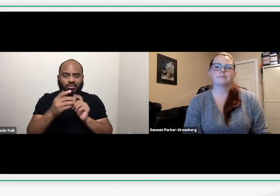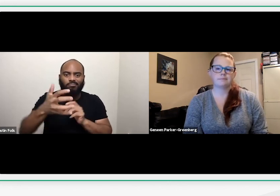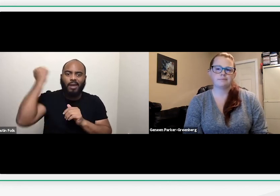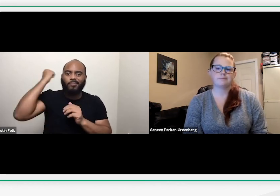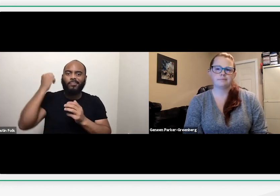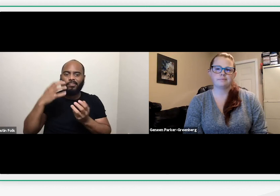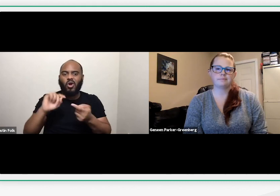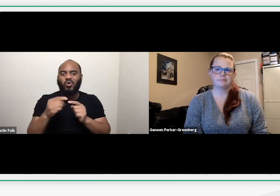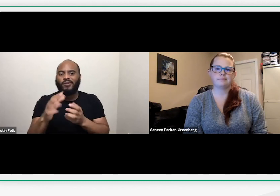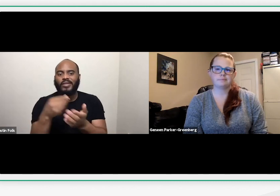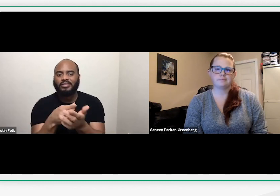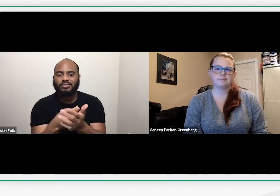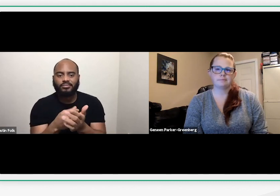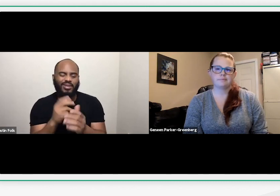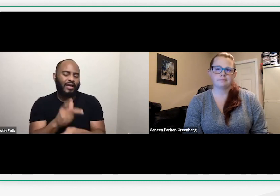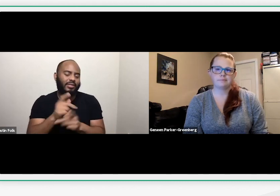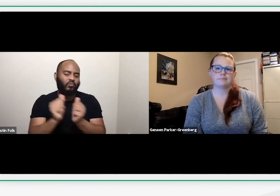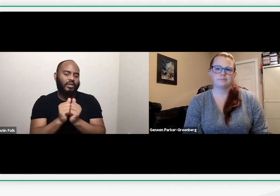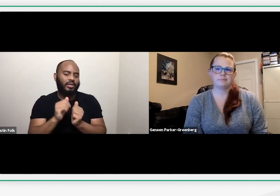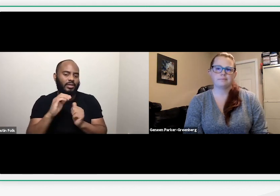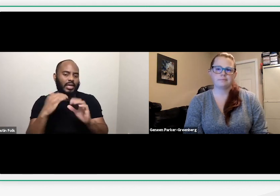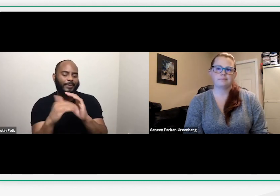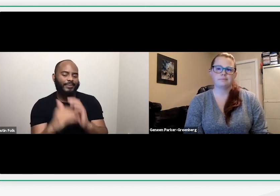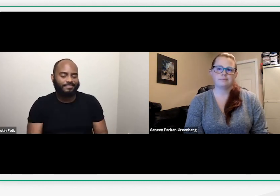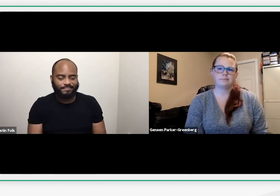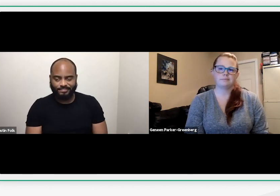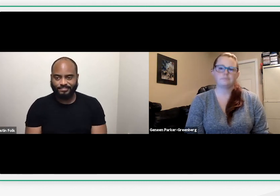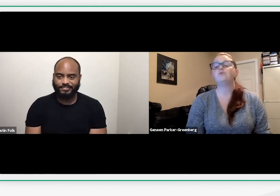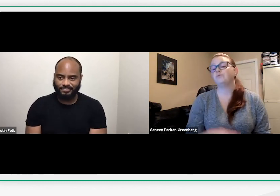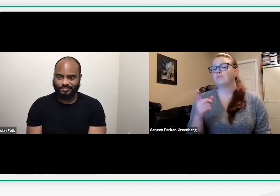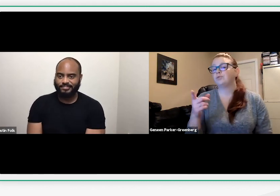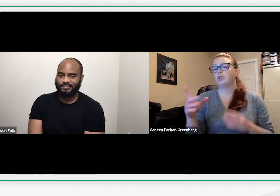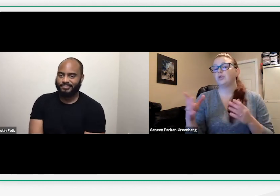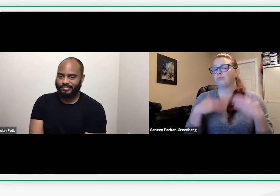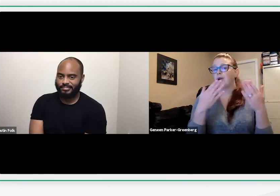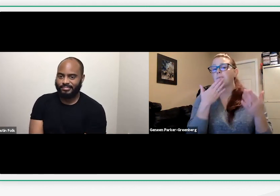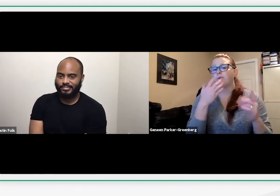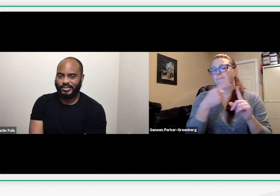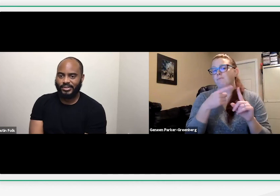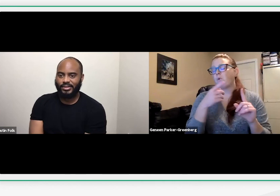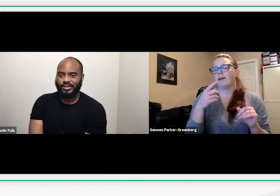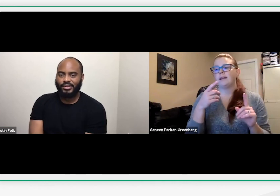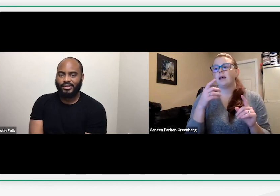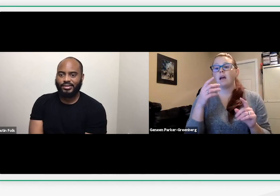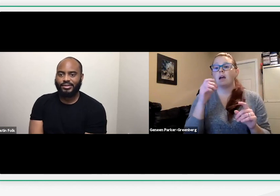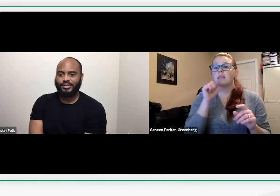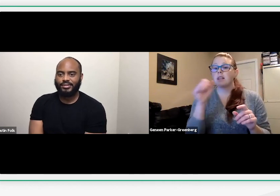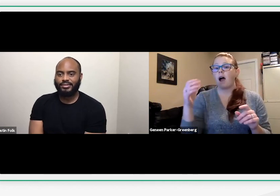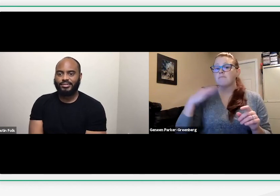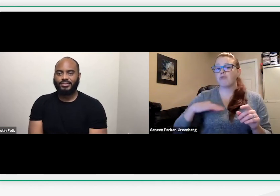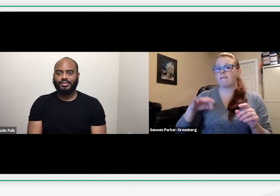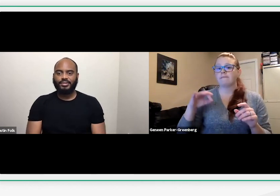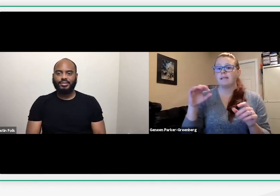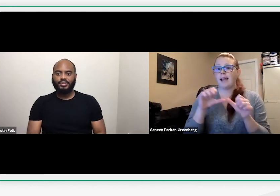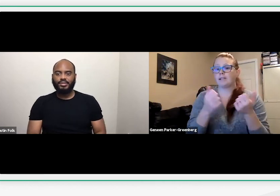call asking for your social security number, that could be a scam and that could hurt you. So be careful with emails and phone calls